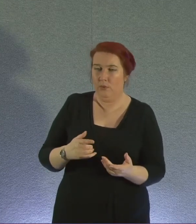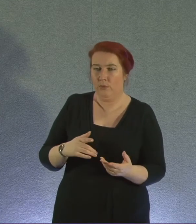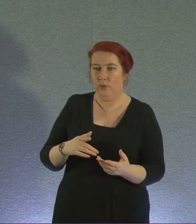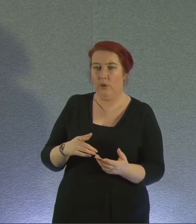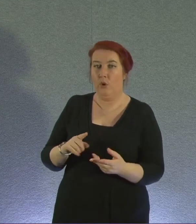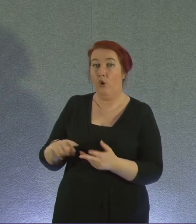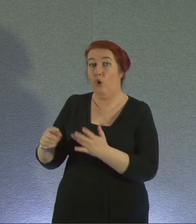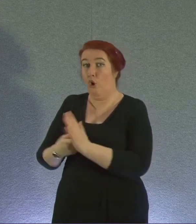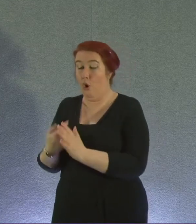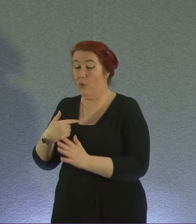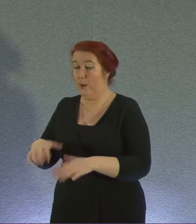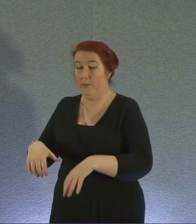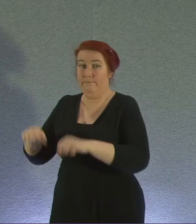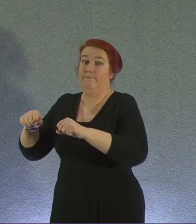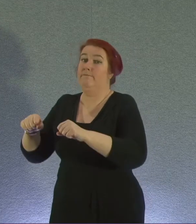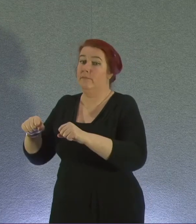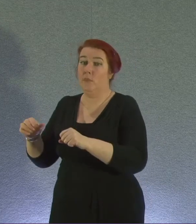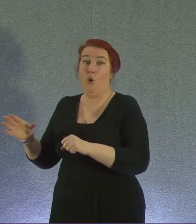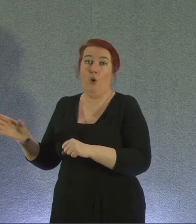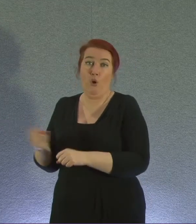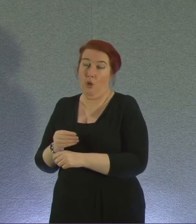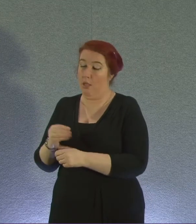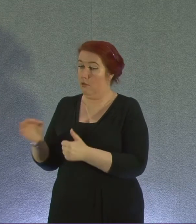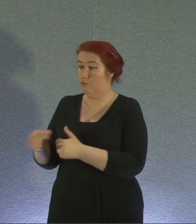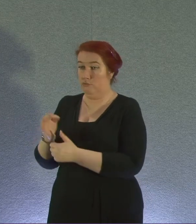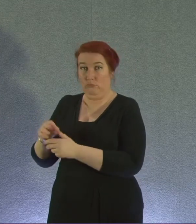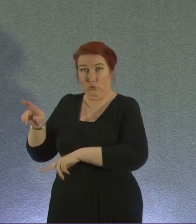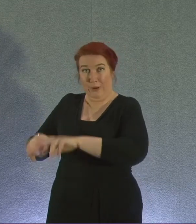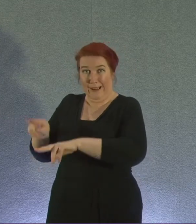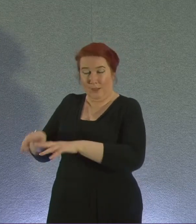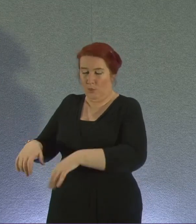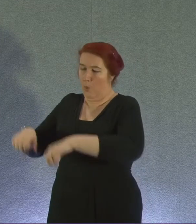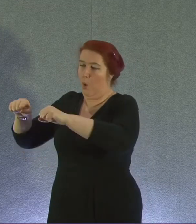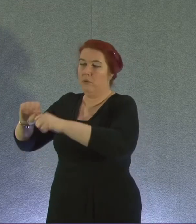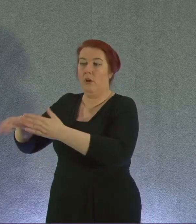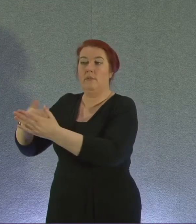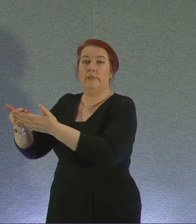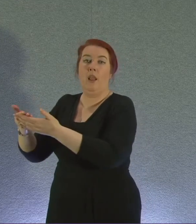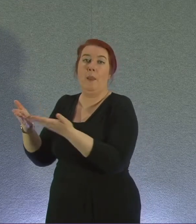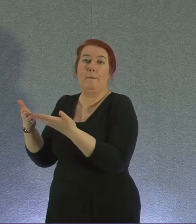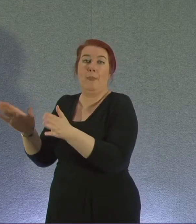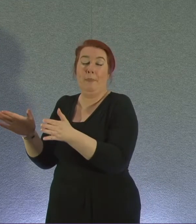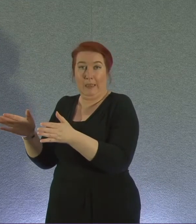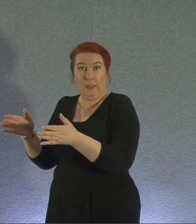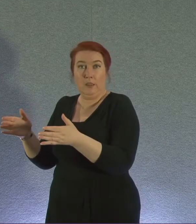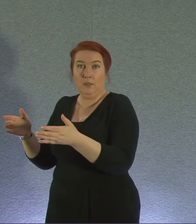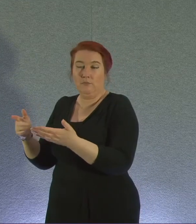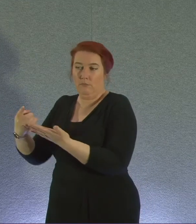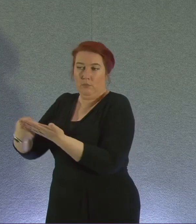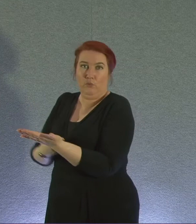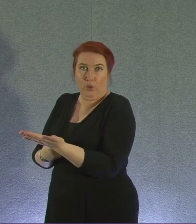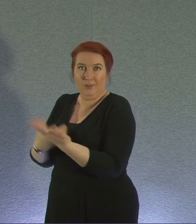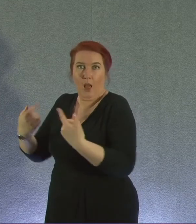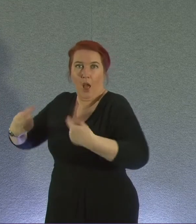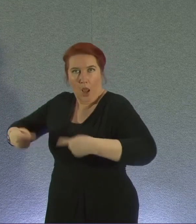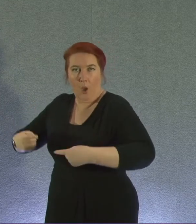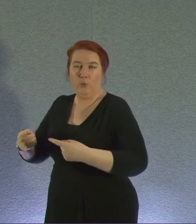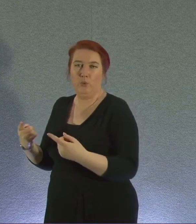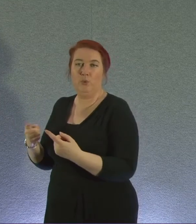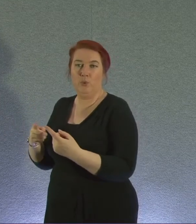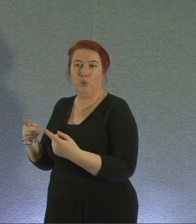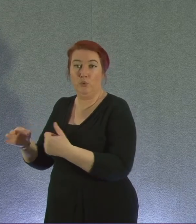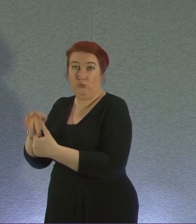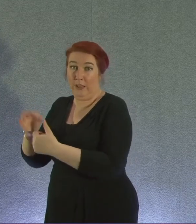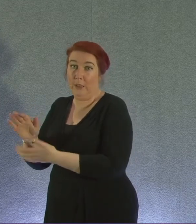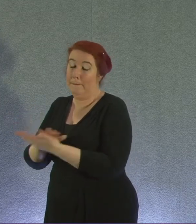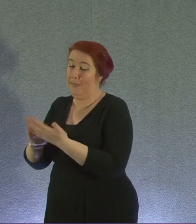of halting solemn proceedings altogether until public health guidelines allow jury trials to take place. And in that case, we'll all have to go in